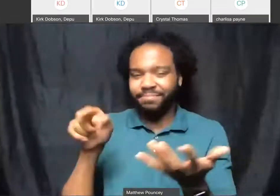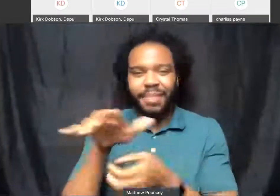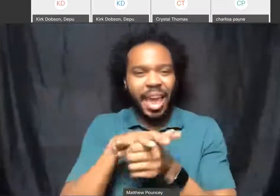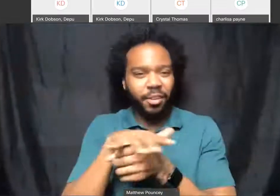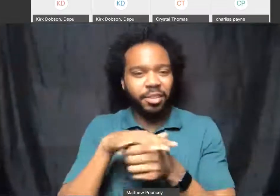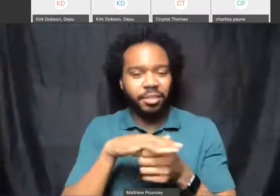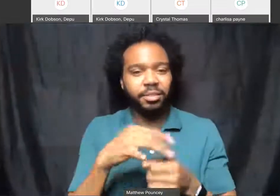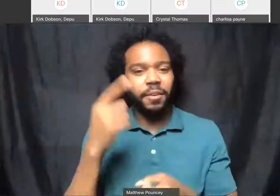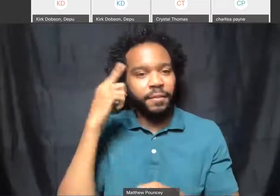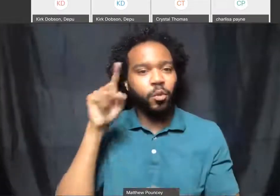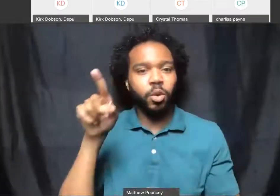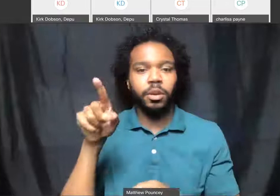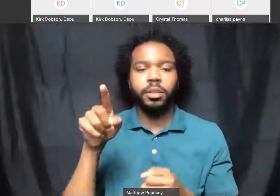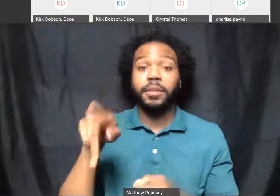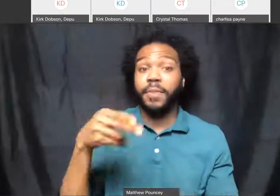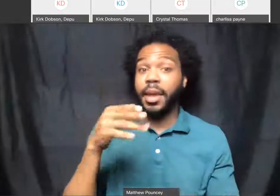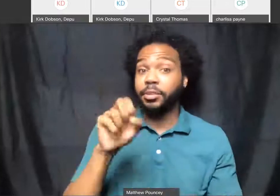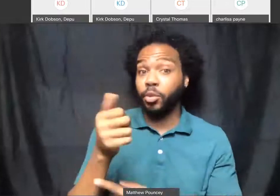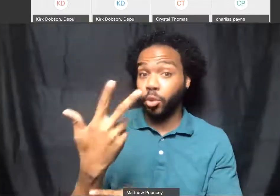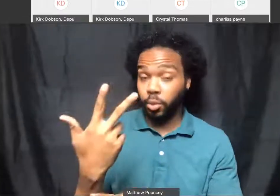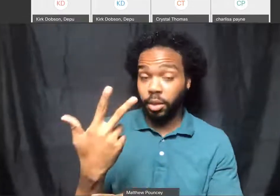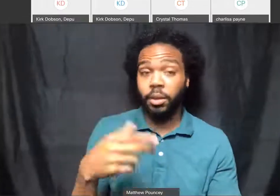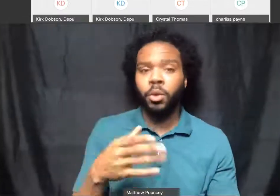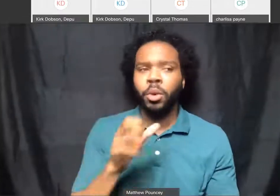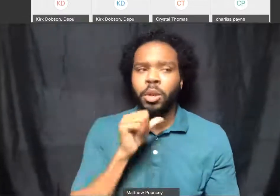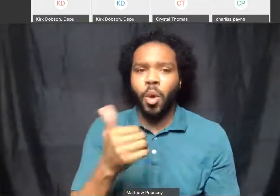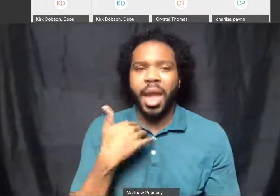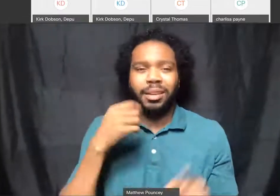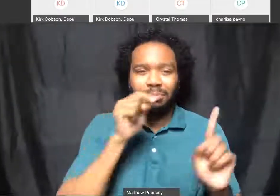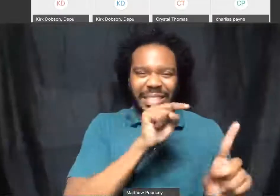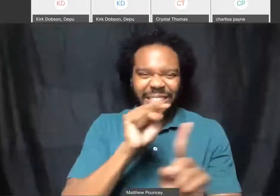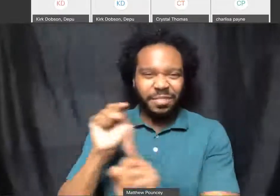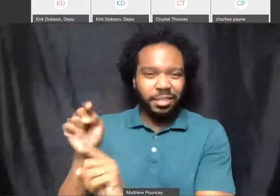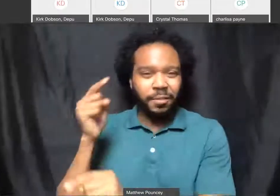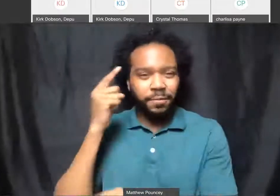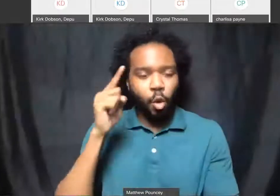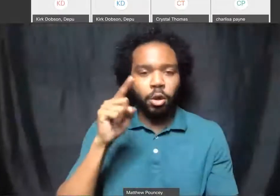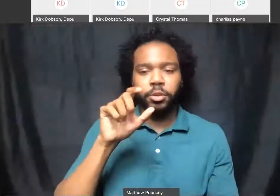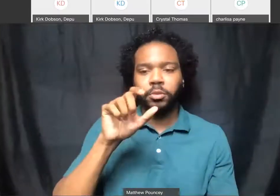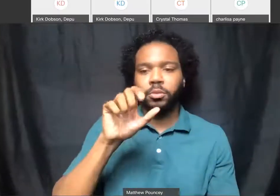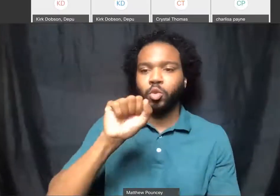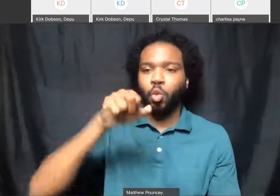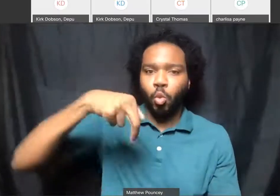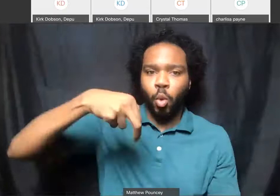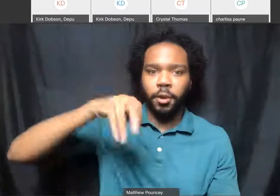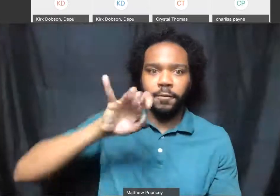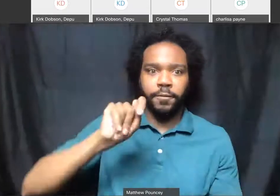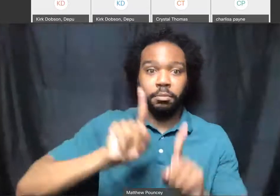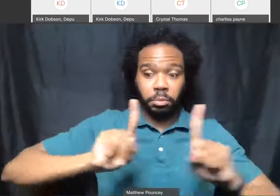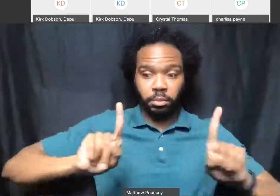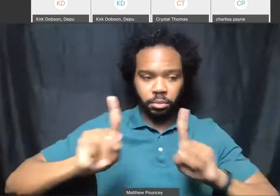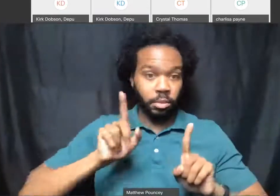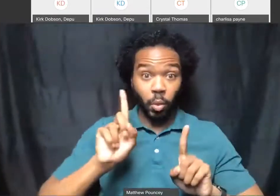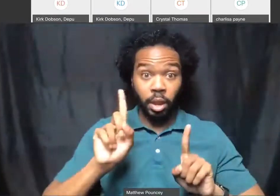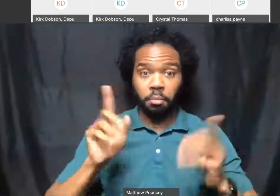For the Phase 3, we don't have anything specific about square footage in our guidance, only because